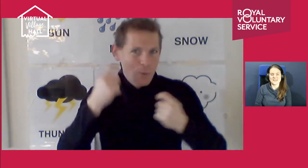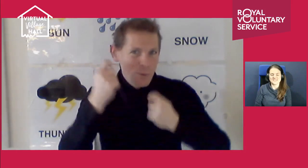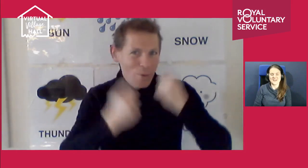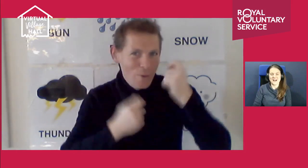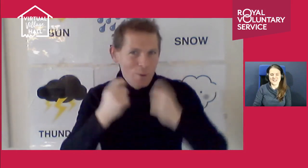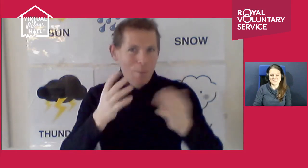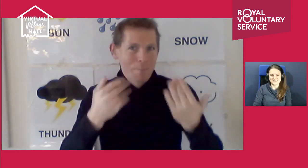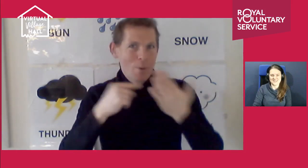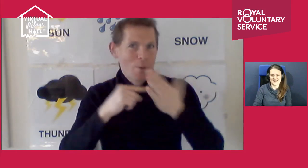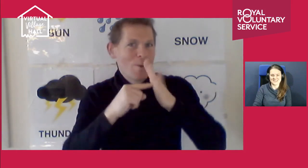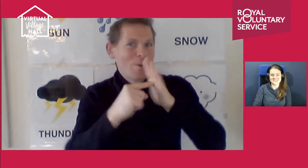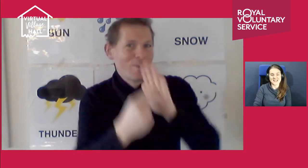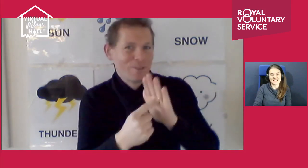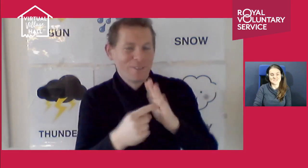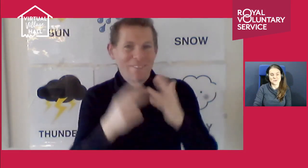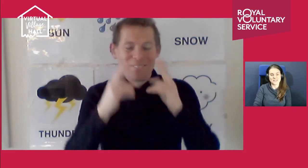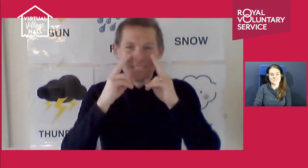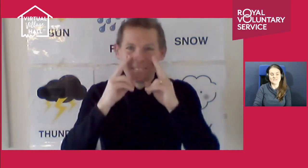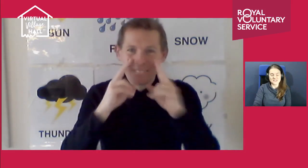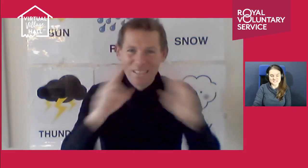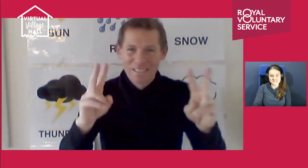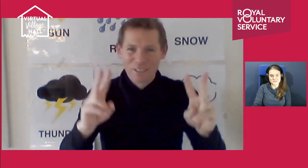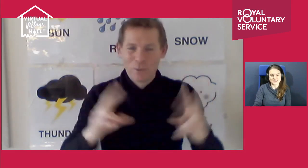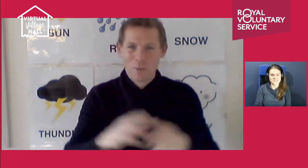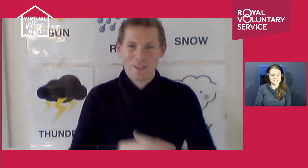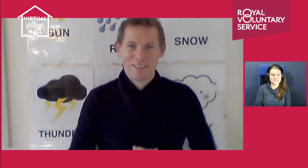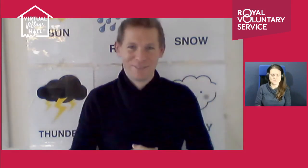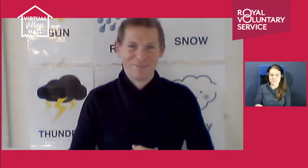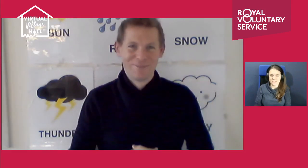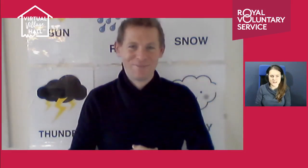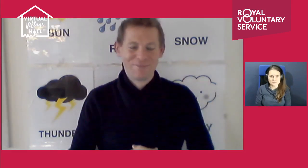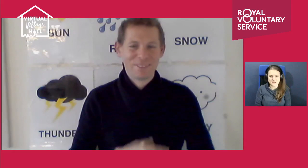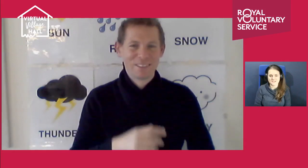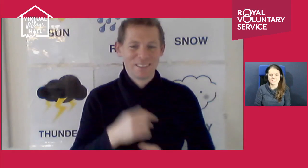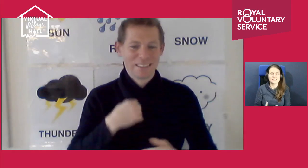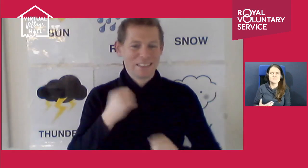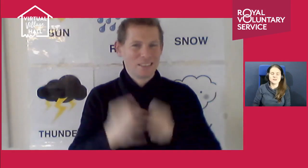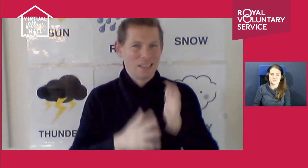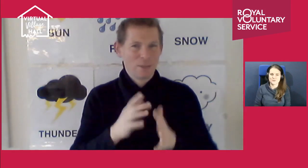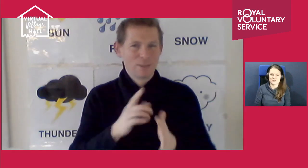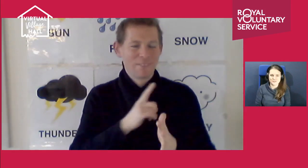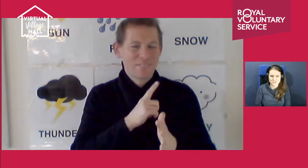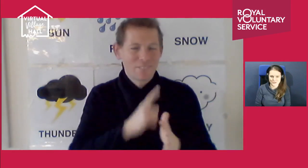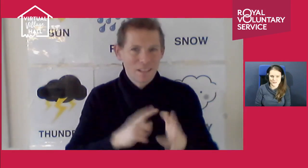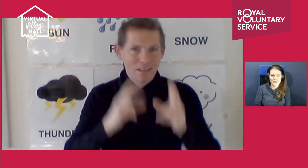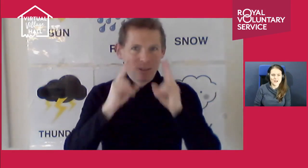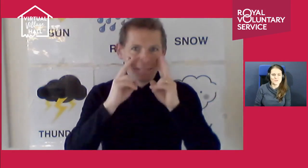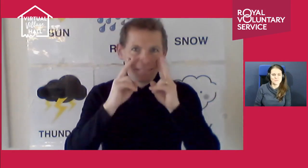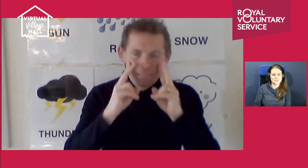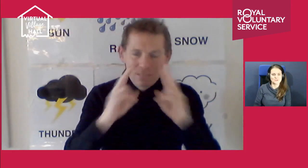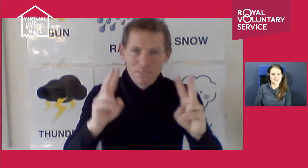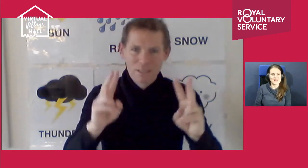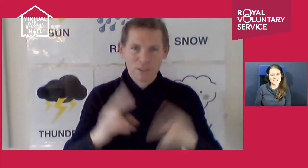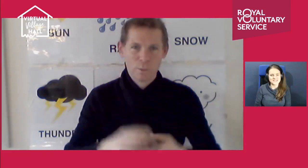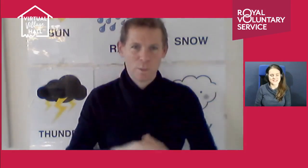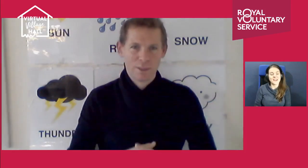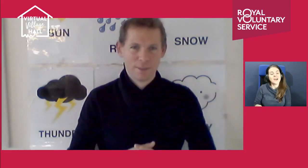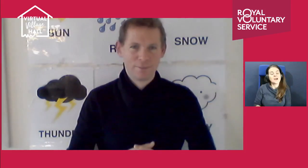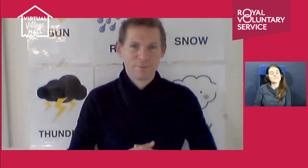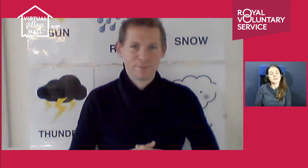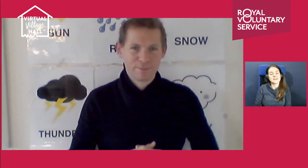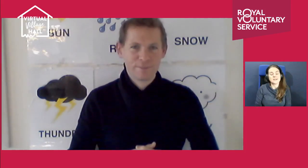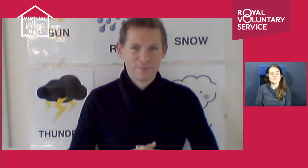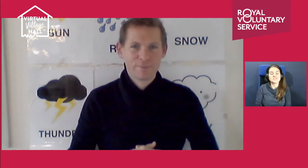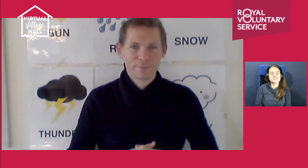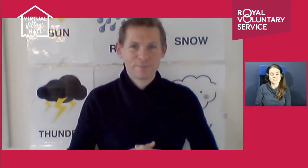So that's how I use my language, and it's with facial expressions, it's without lip pattern, and it's much more visual and much more engaging.